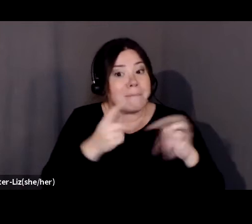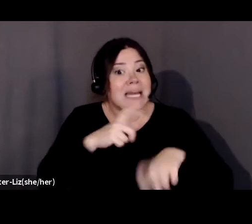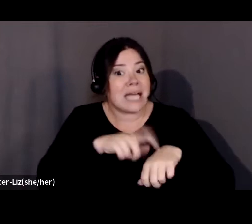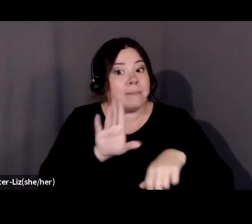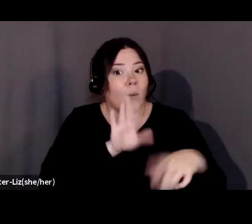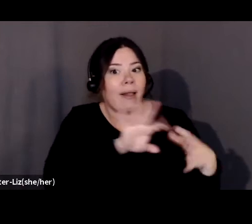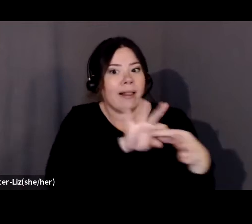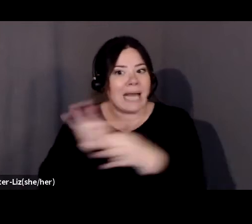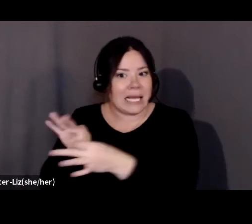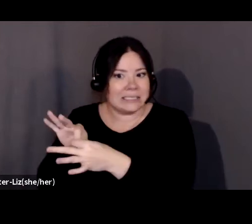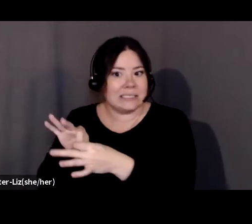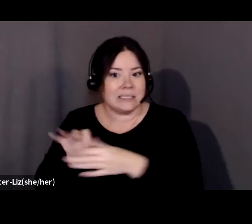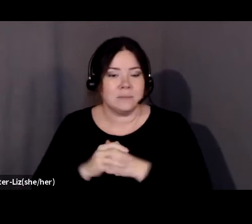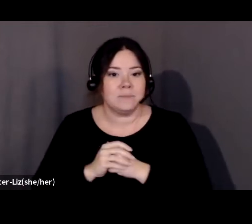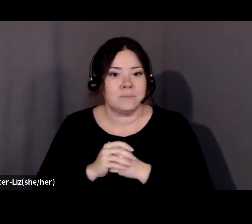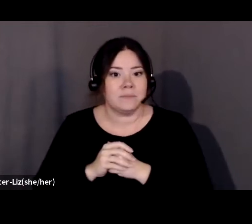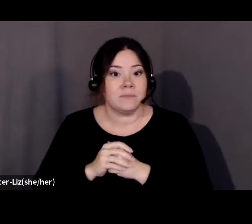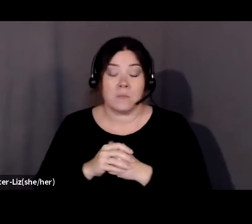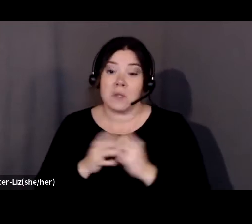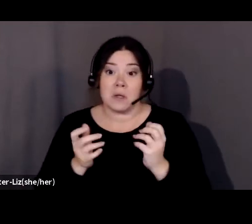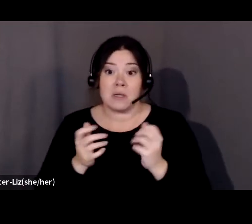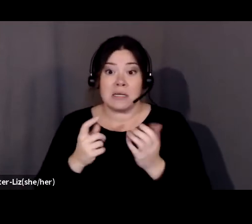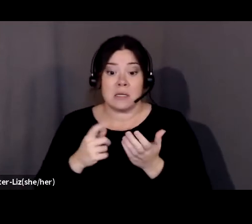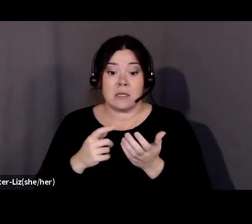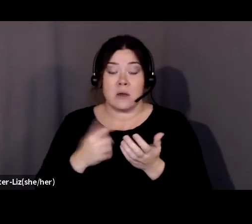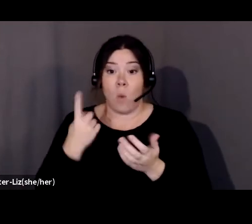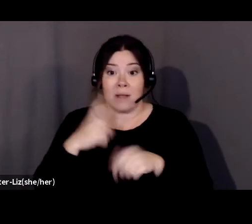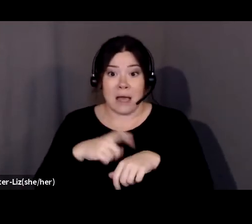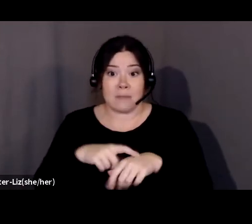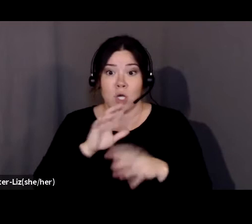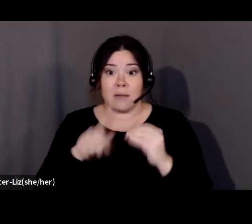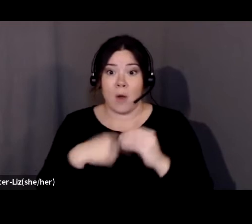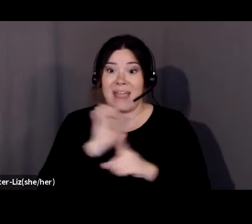about environmental justice. We've talked about